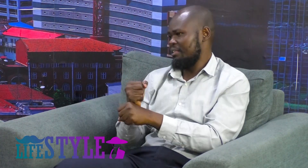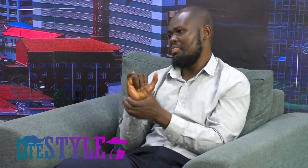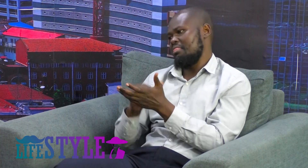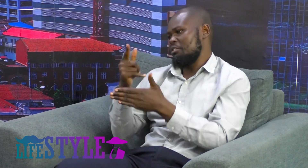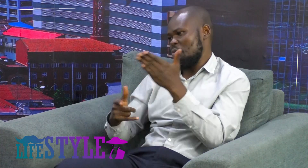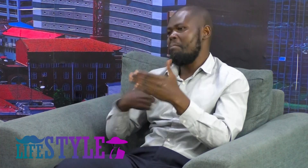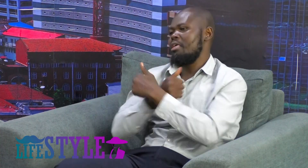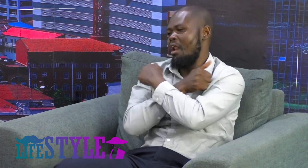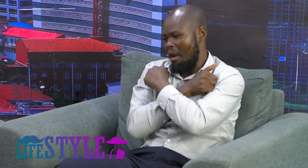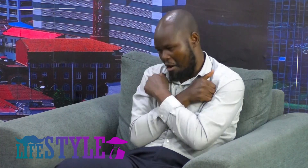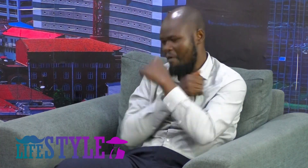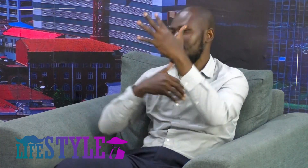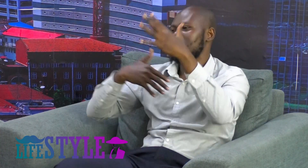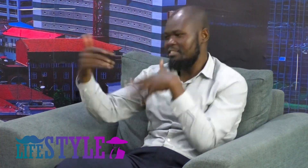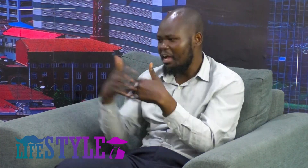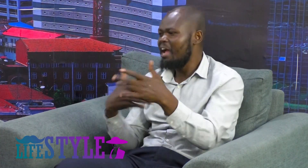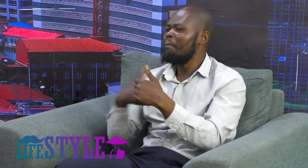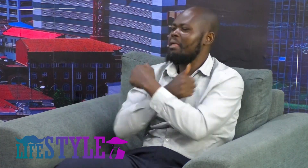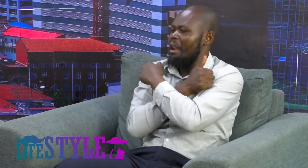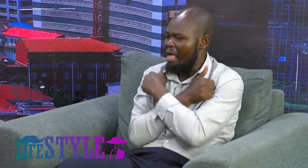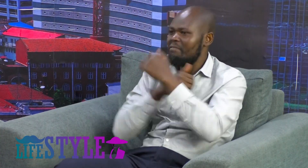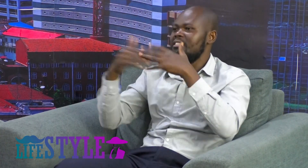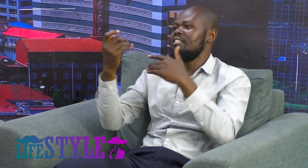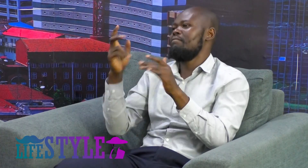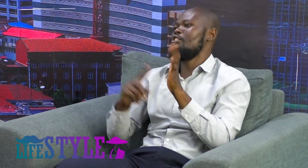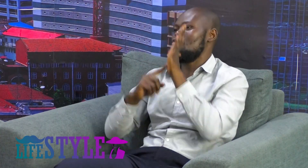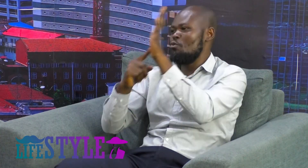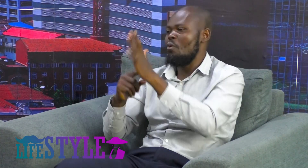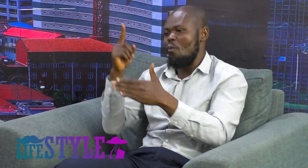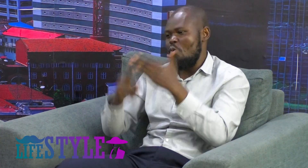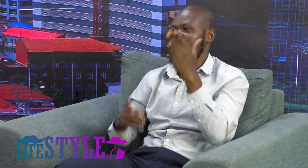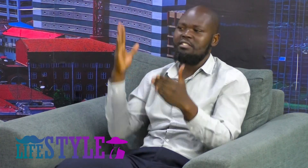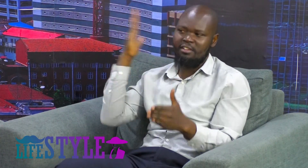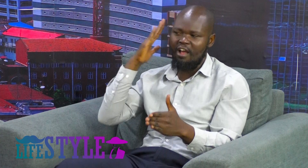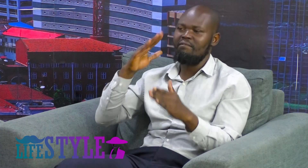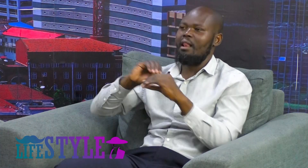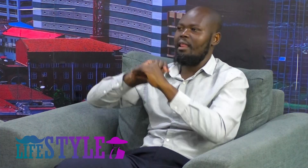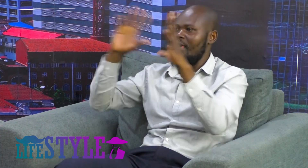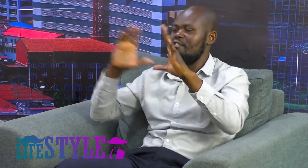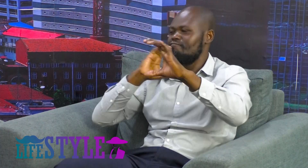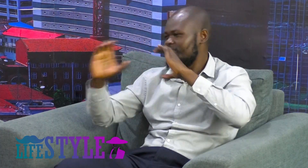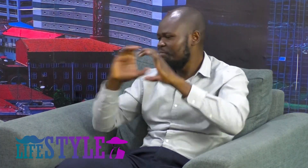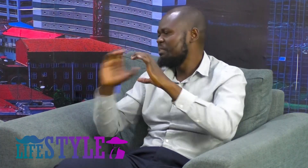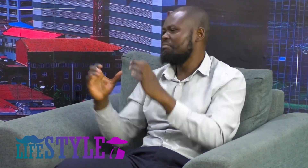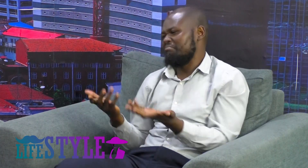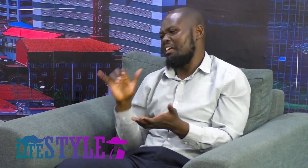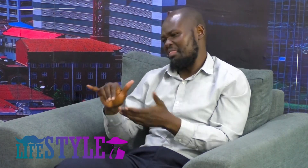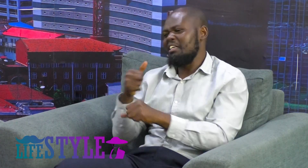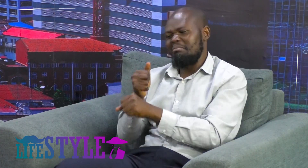skill of signing, and now 4 years now we've been here with Science TV, and I love the place,